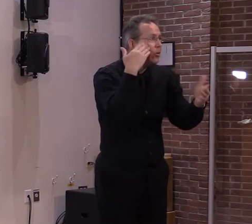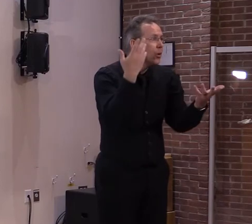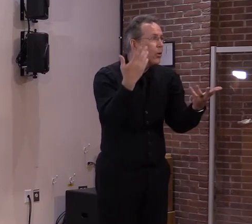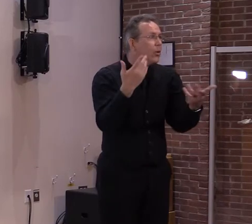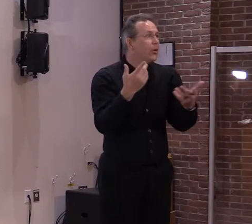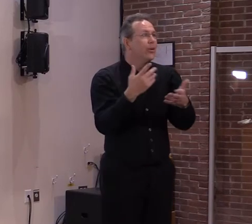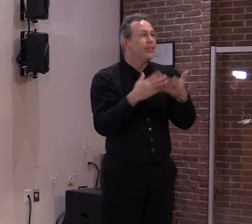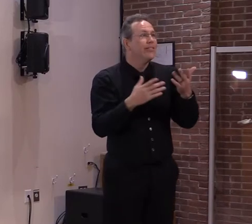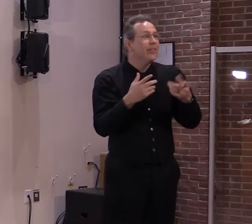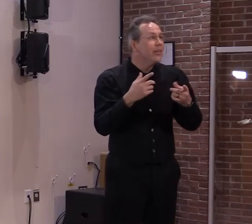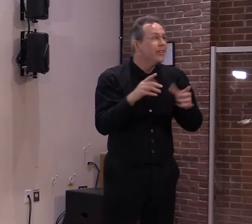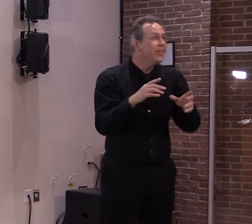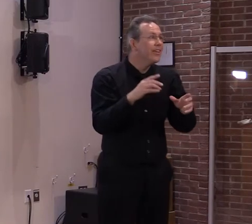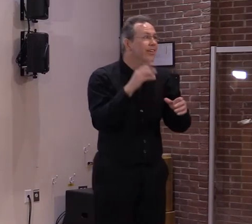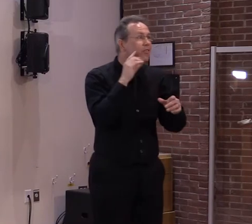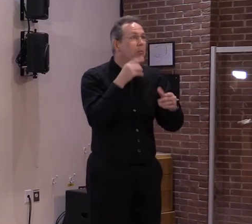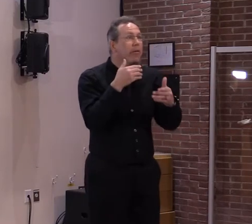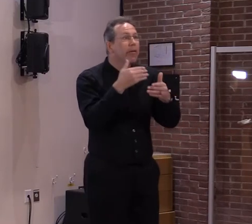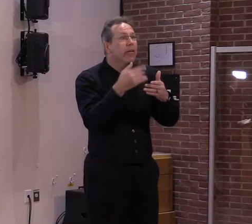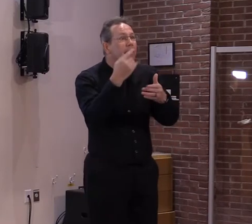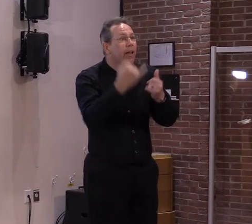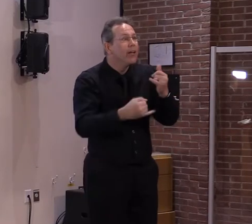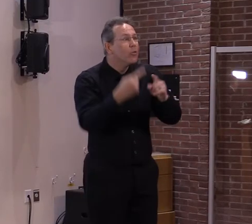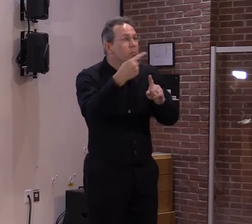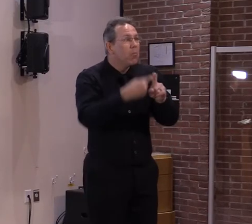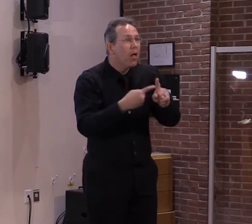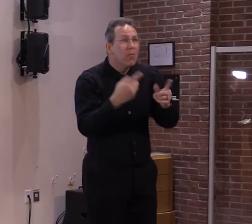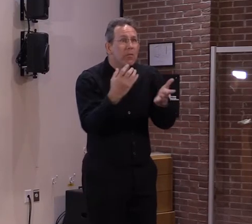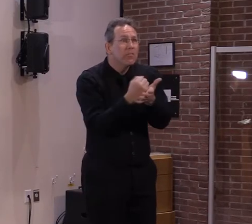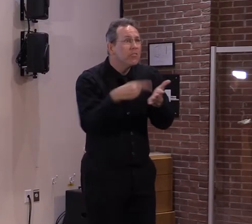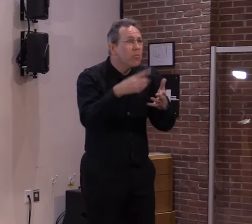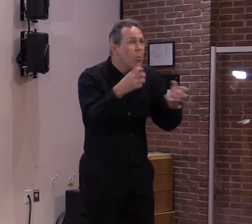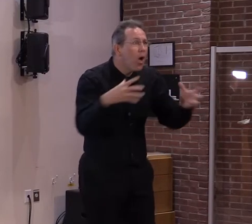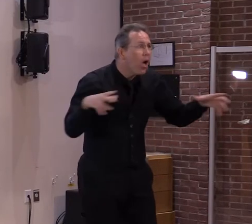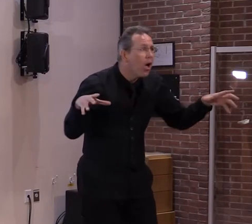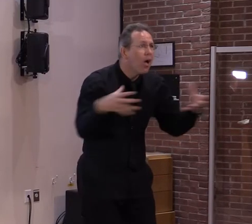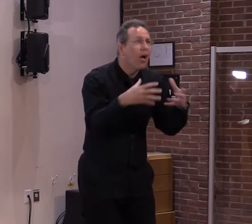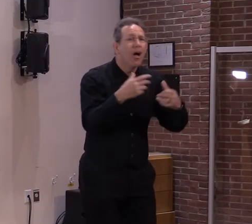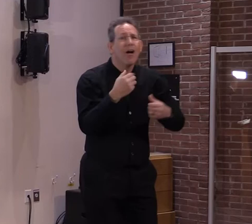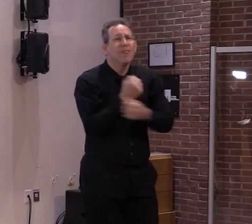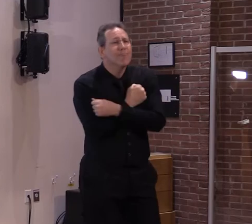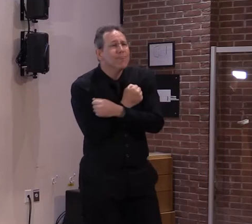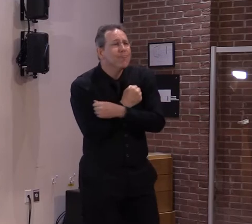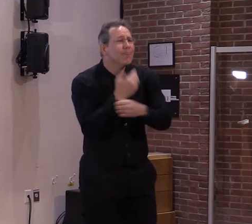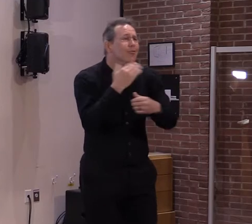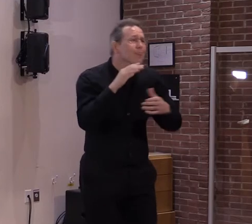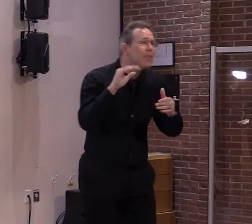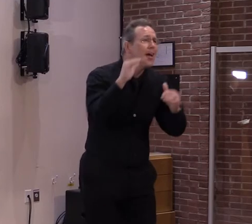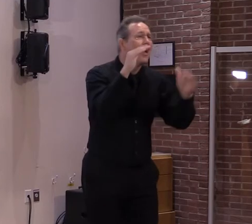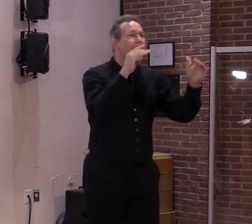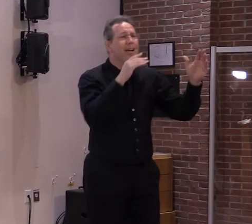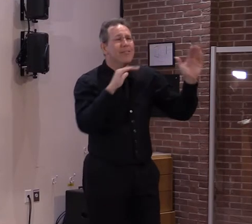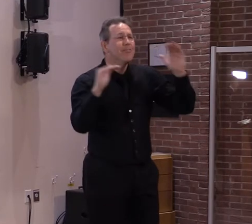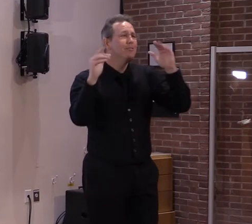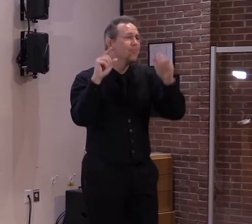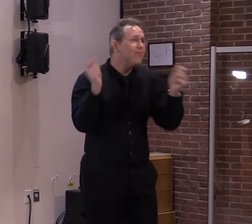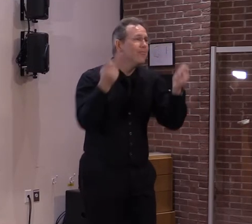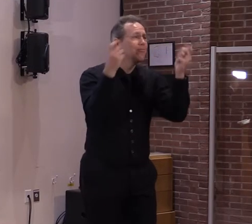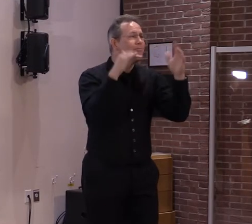be just what they need to finish off this year and again, get back to some sort of normal.